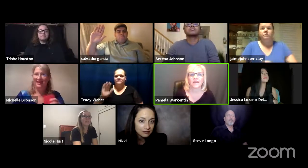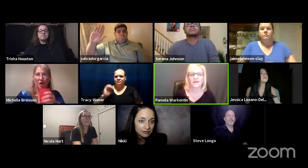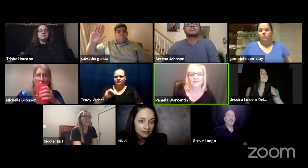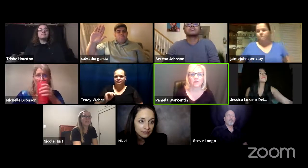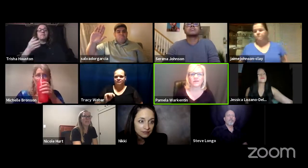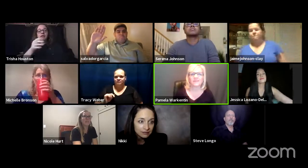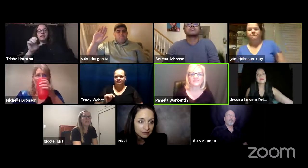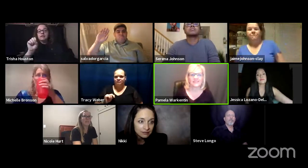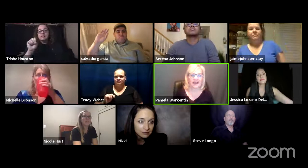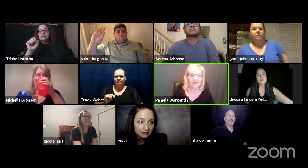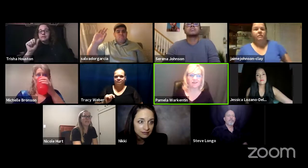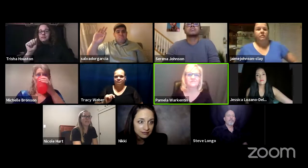And going to Sal.